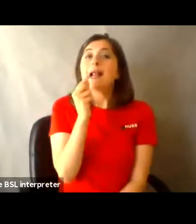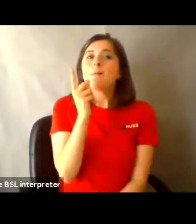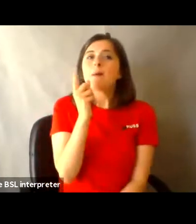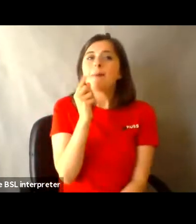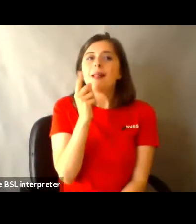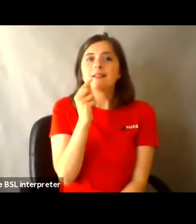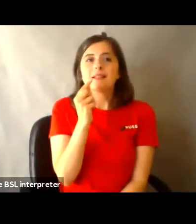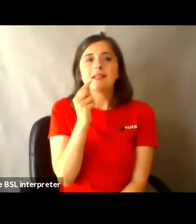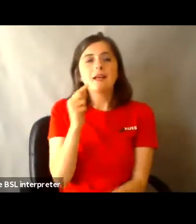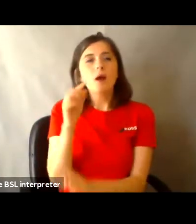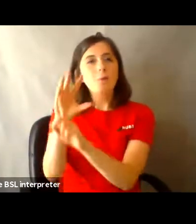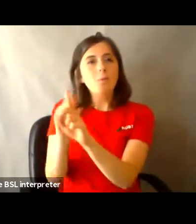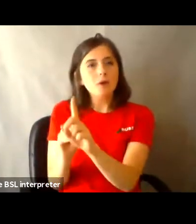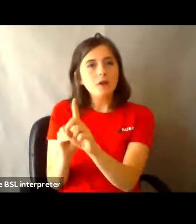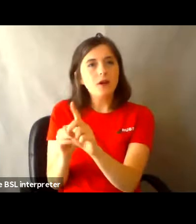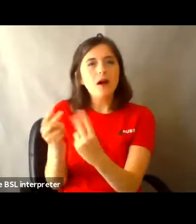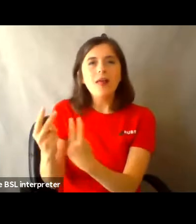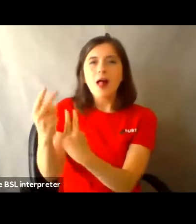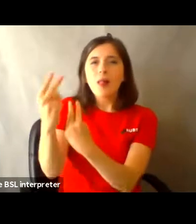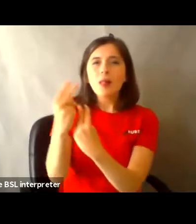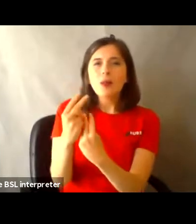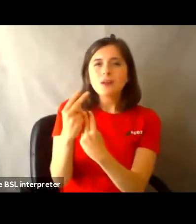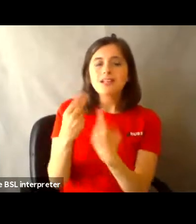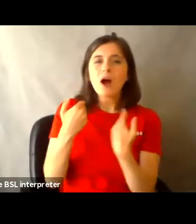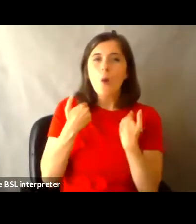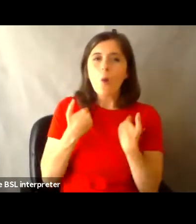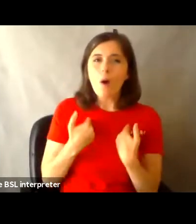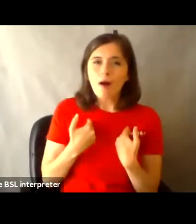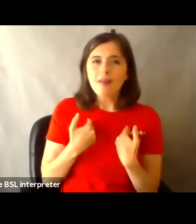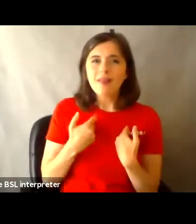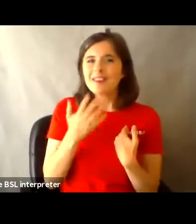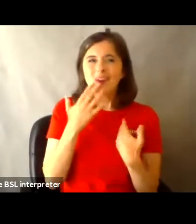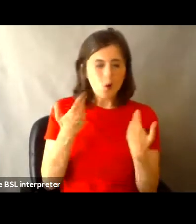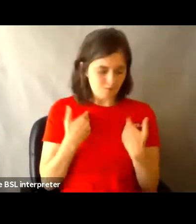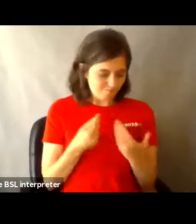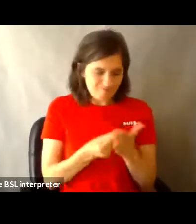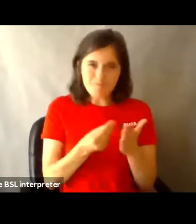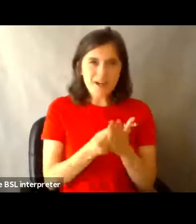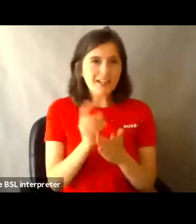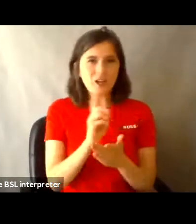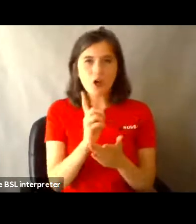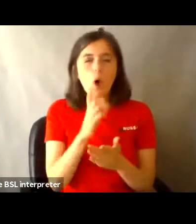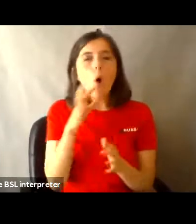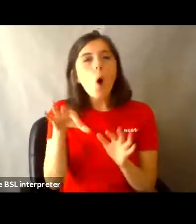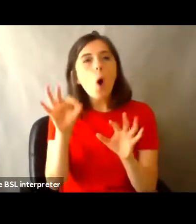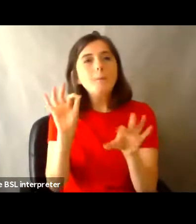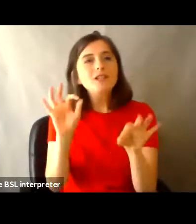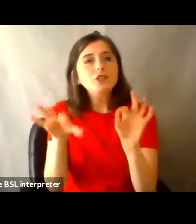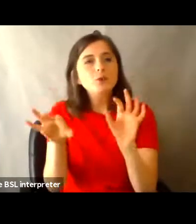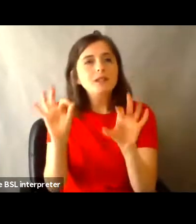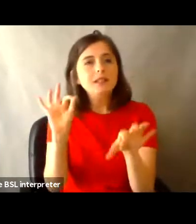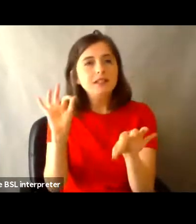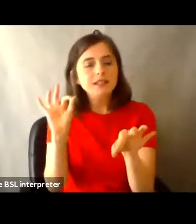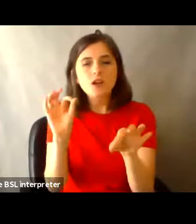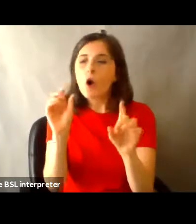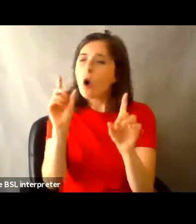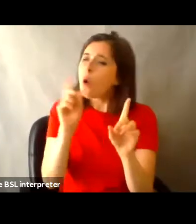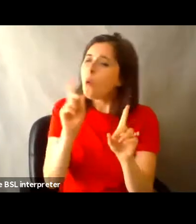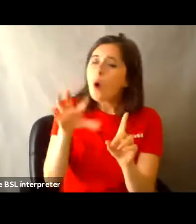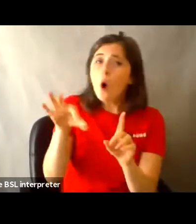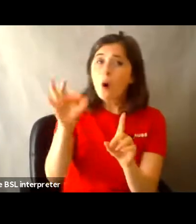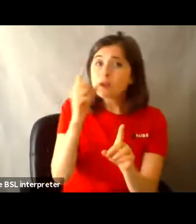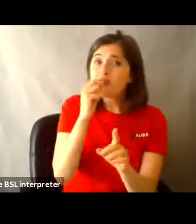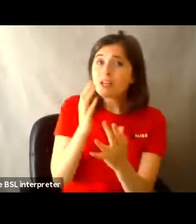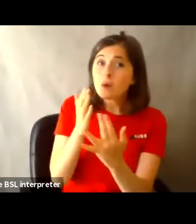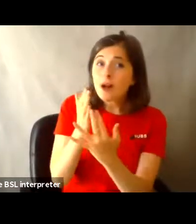wealth sort of in terms of opportunities. So what opportunities can you access? Are you able to get to